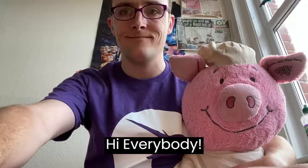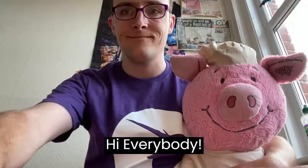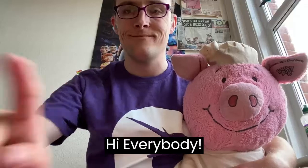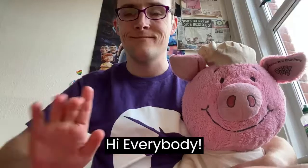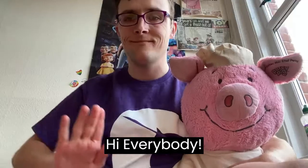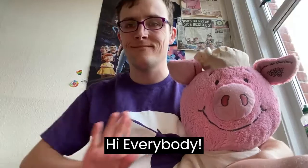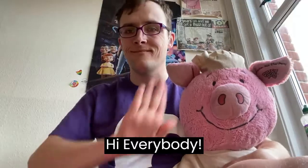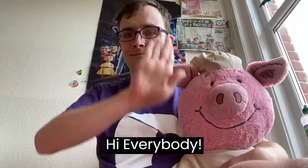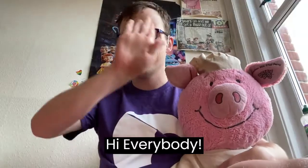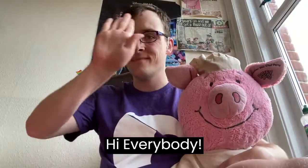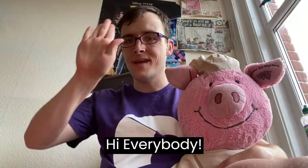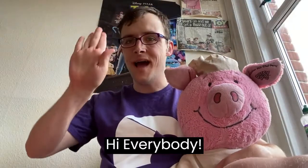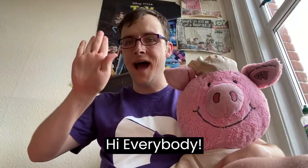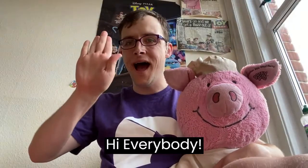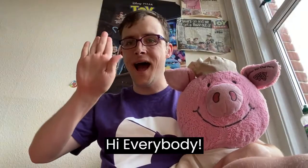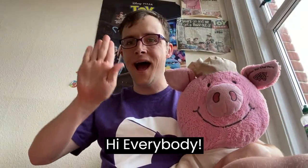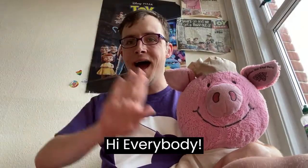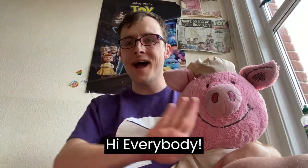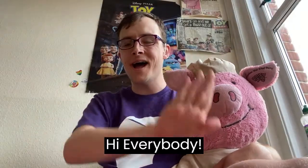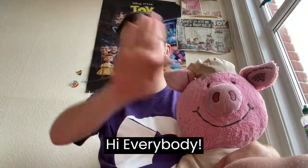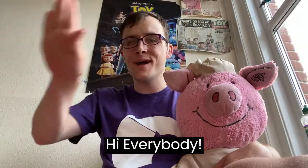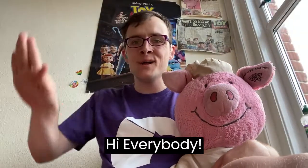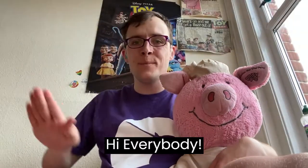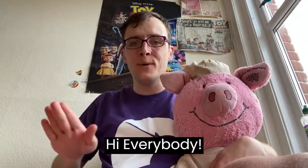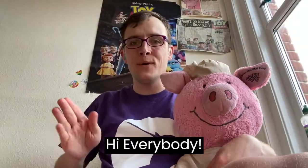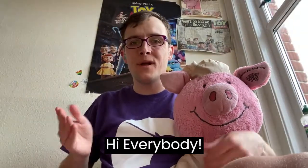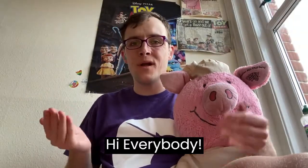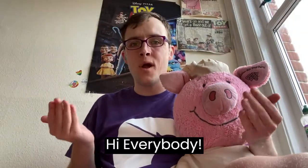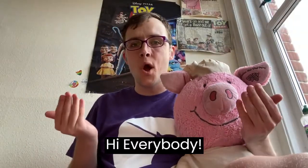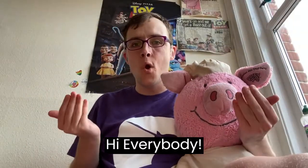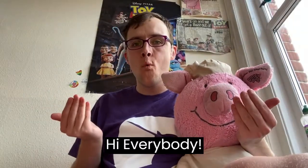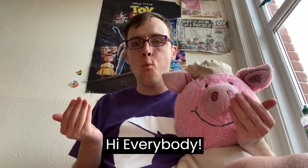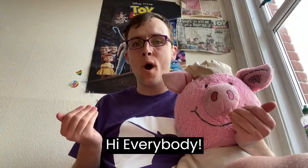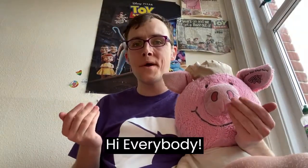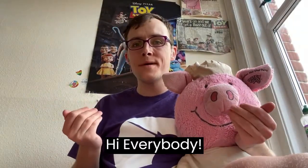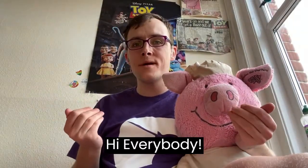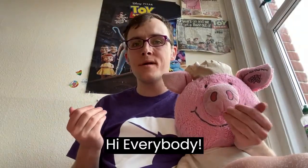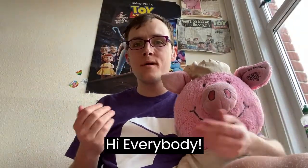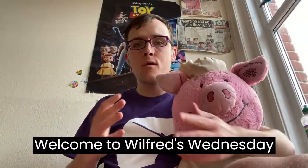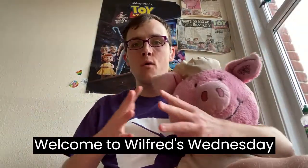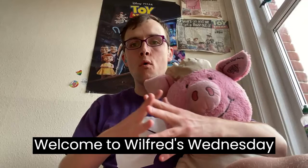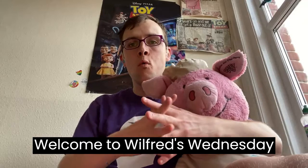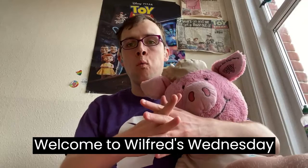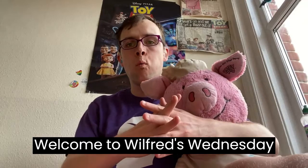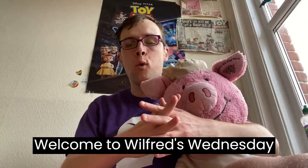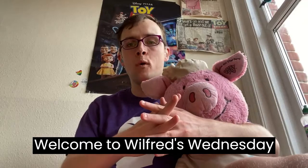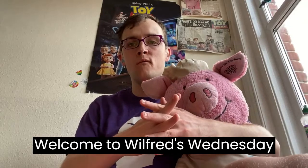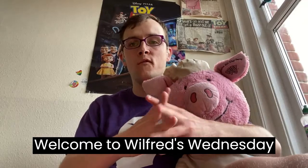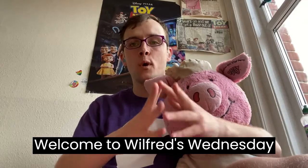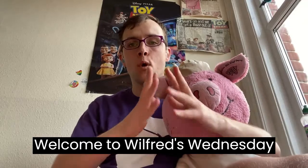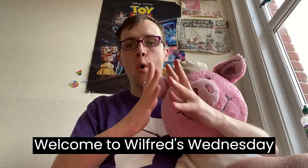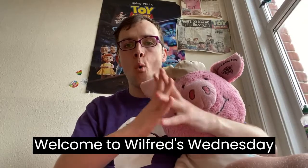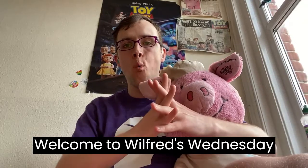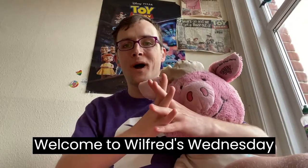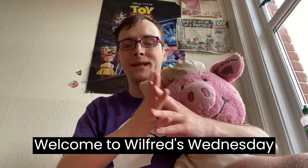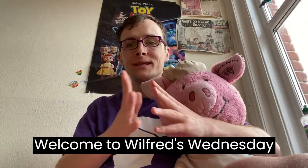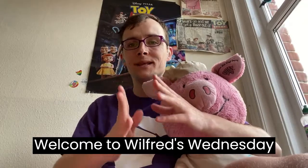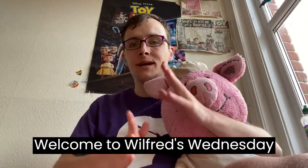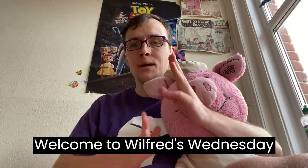Hi, everybody! Ready to welcome Wighton